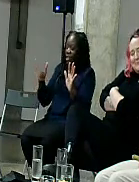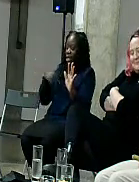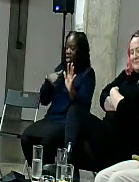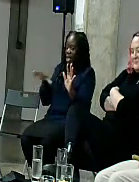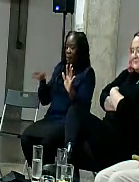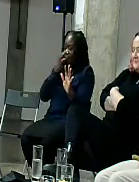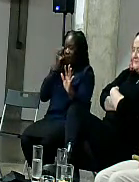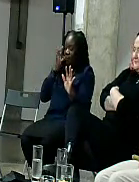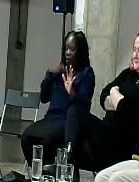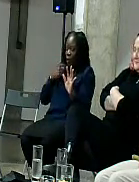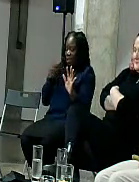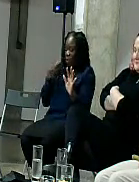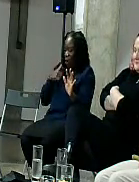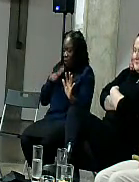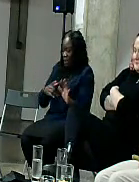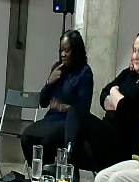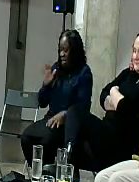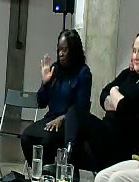say.